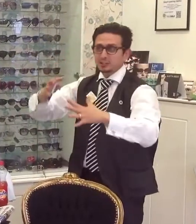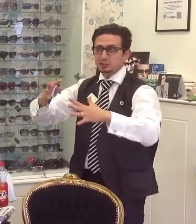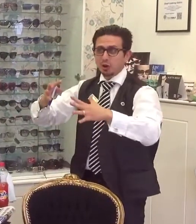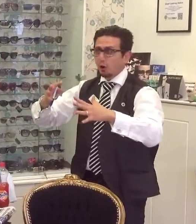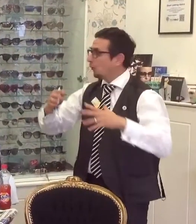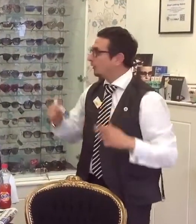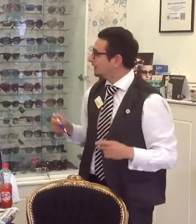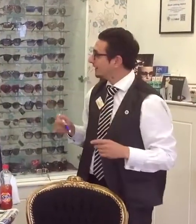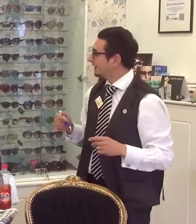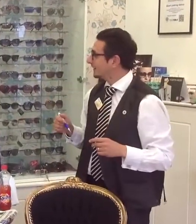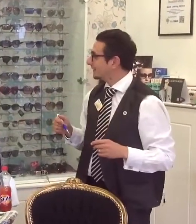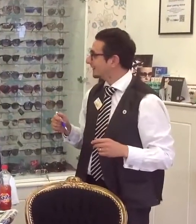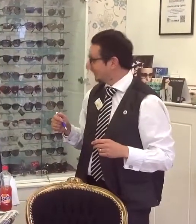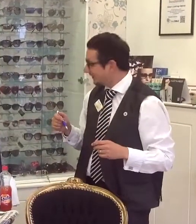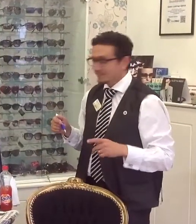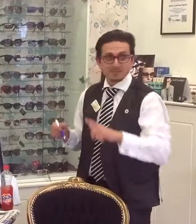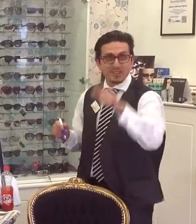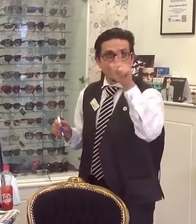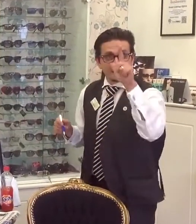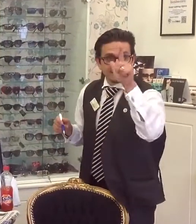craving at school